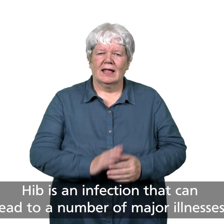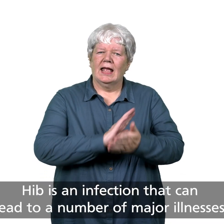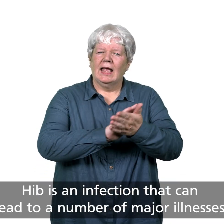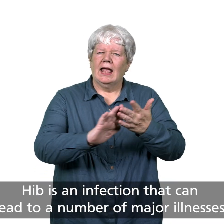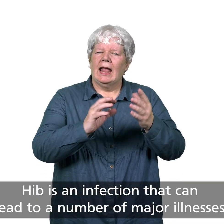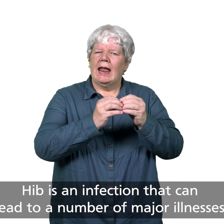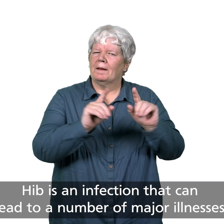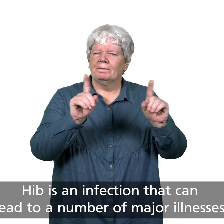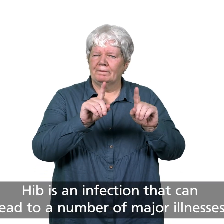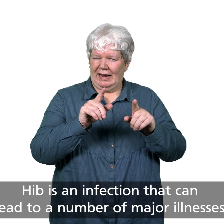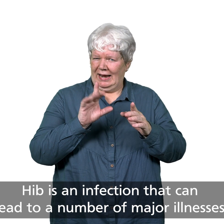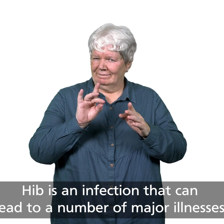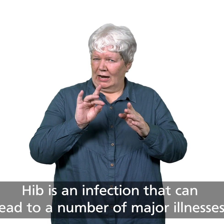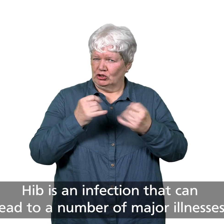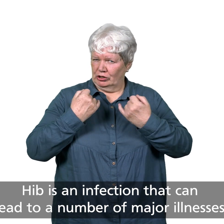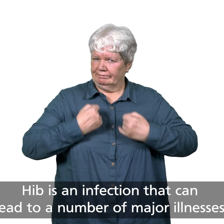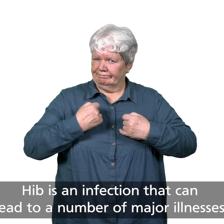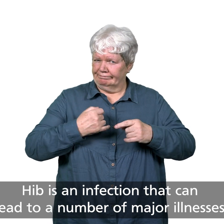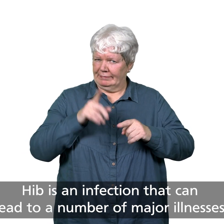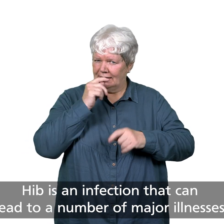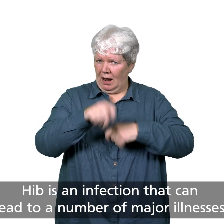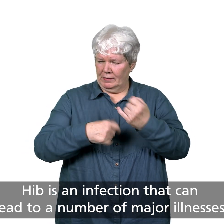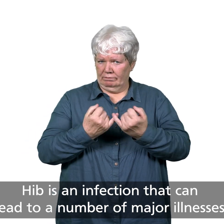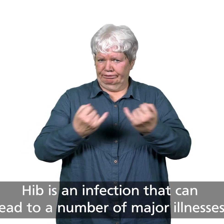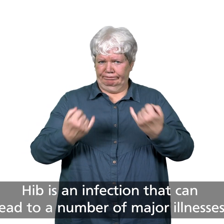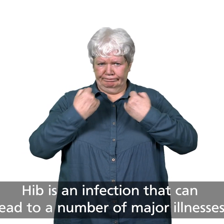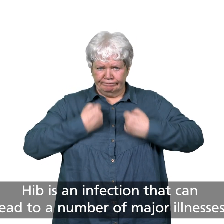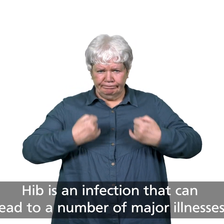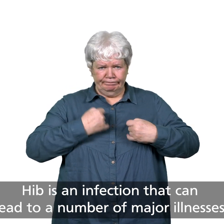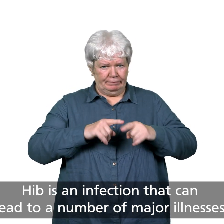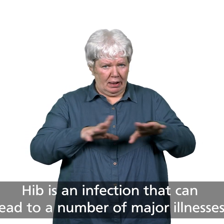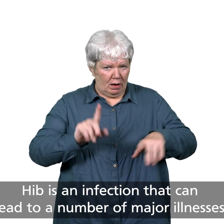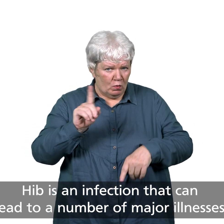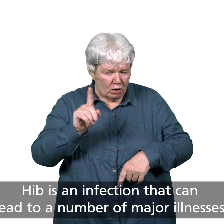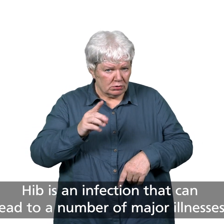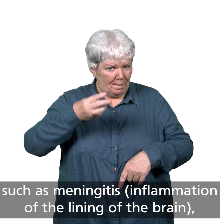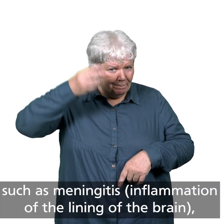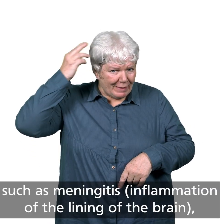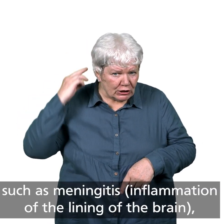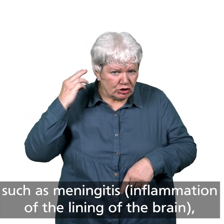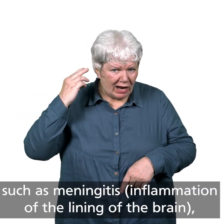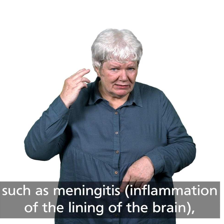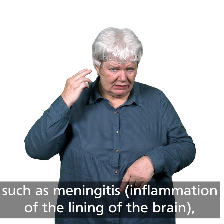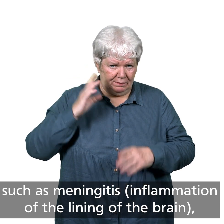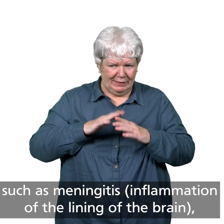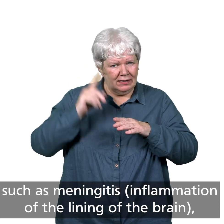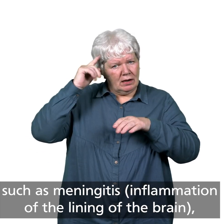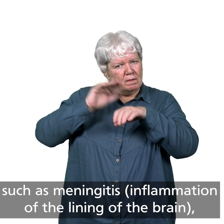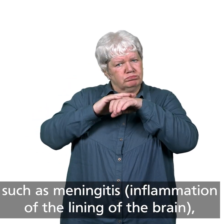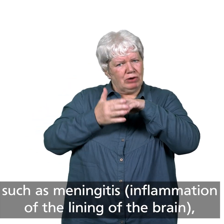Hib is an infection that can lead to a number of major illnesses, such as meningitis, inflammation